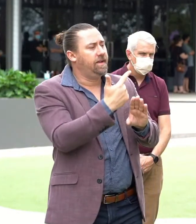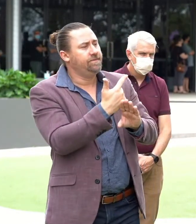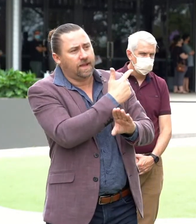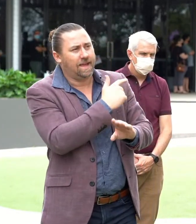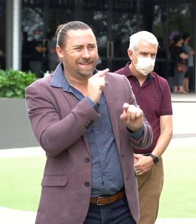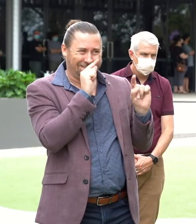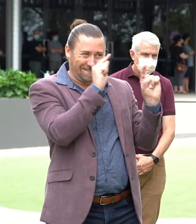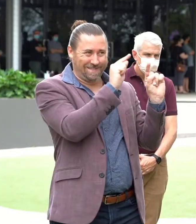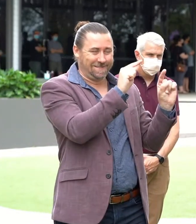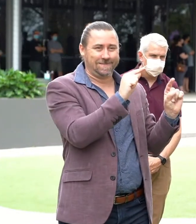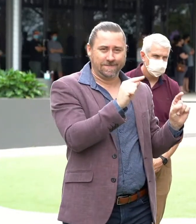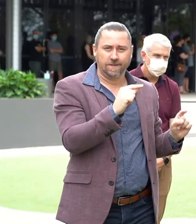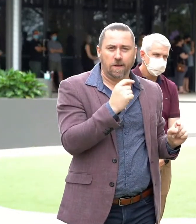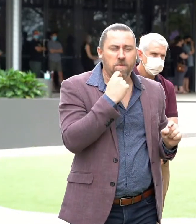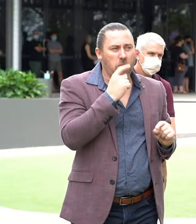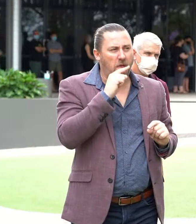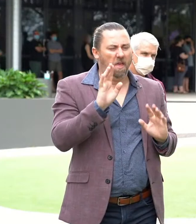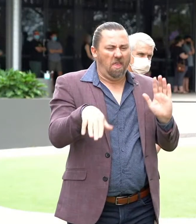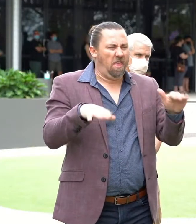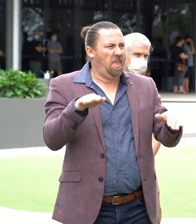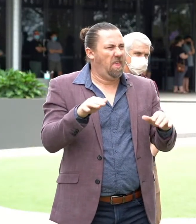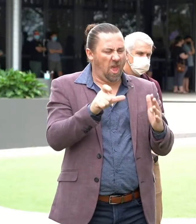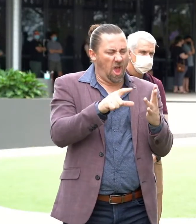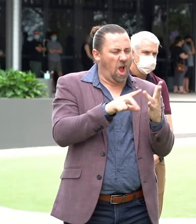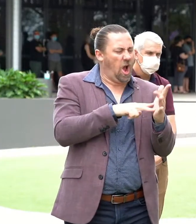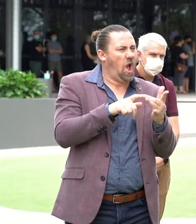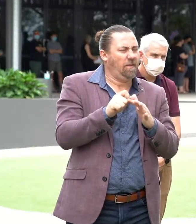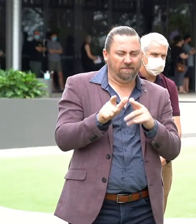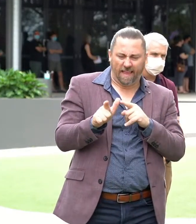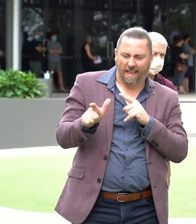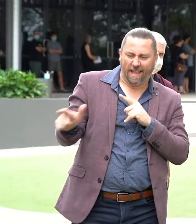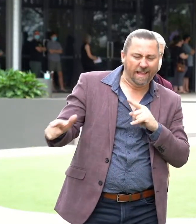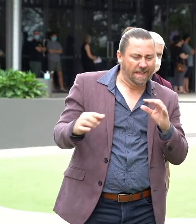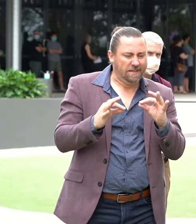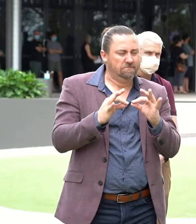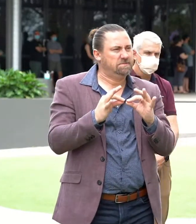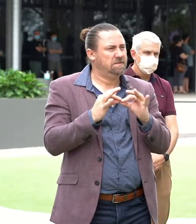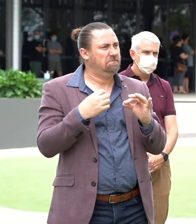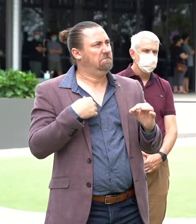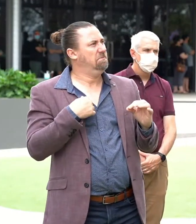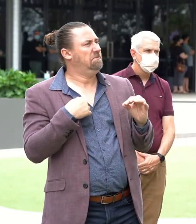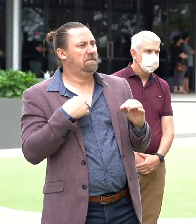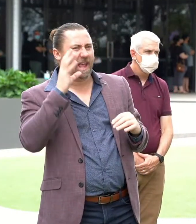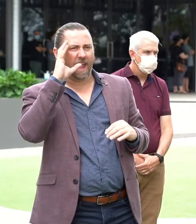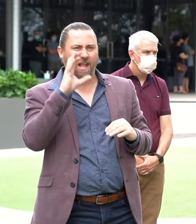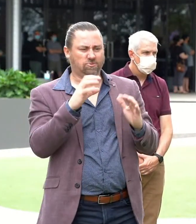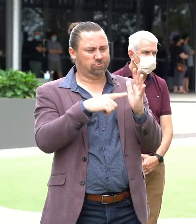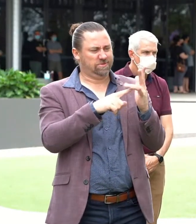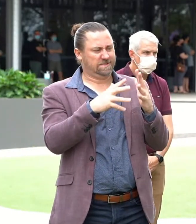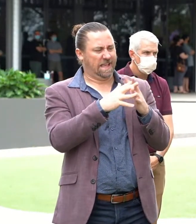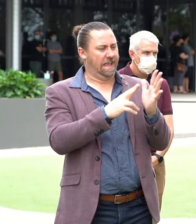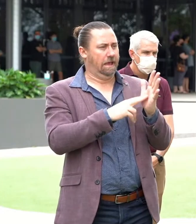communities, I guess there's a sense of apprehension and even a sense of complacency, people feeling that